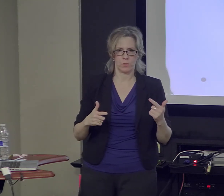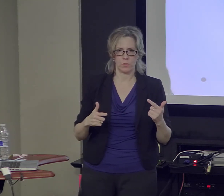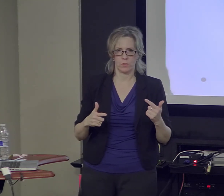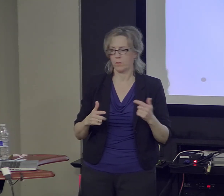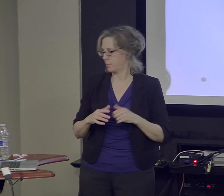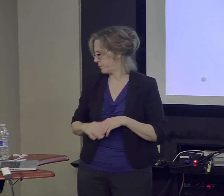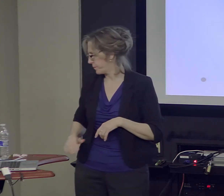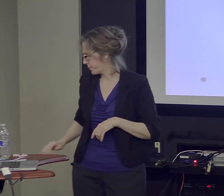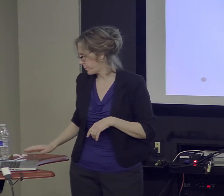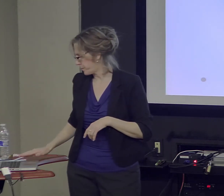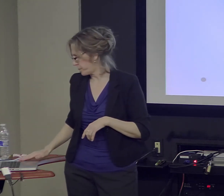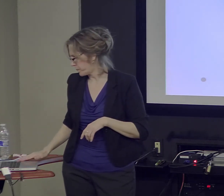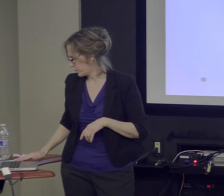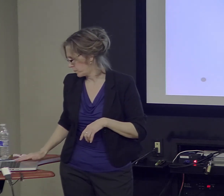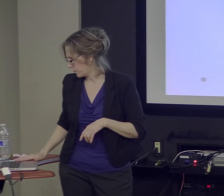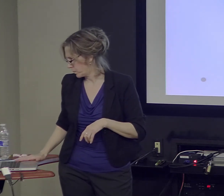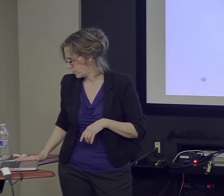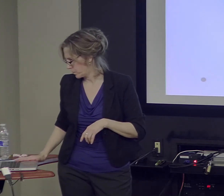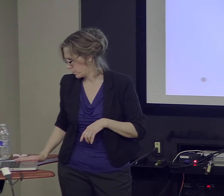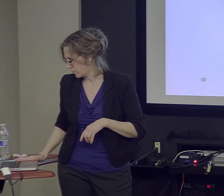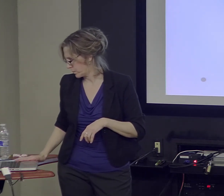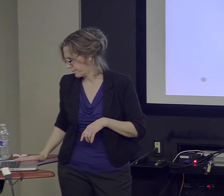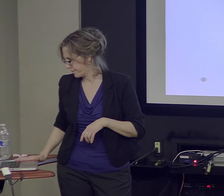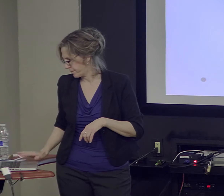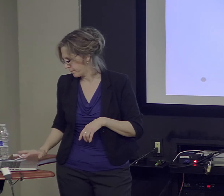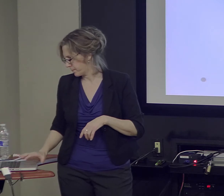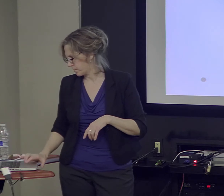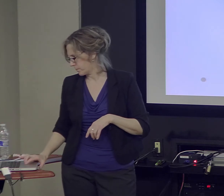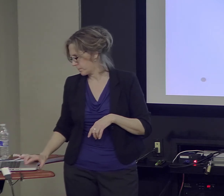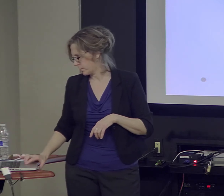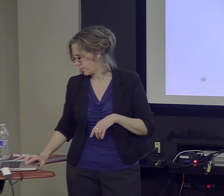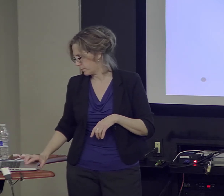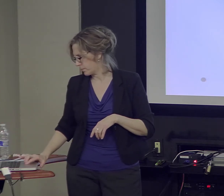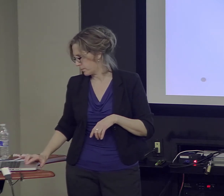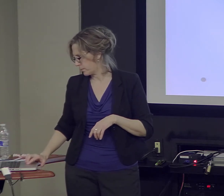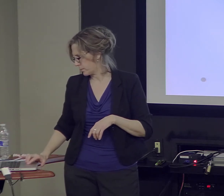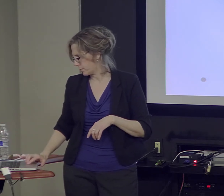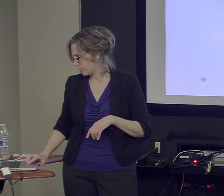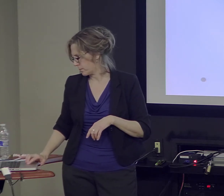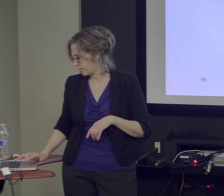And I will be doing a comparison from international sign language to their native sign languages.